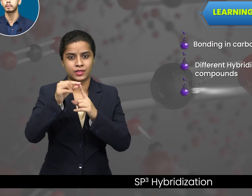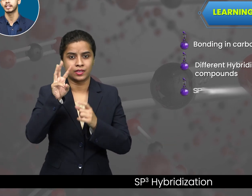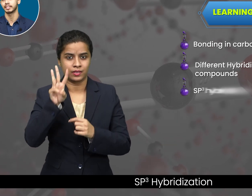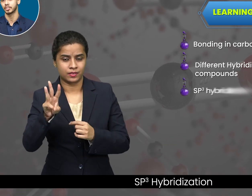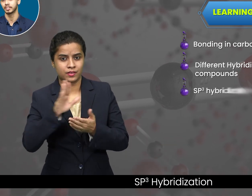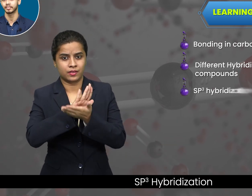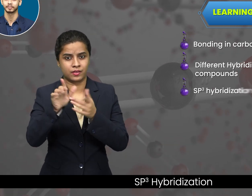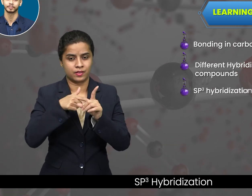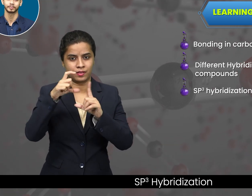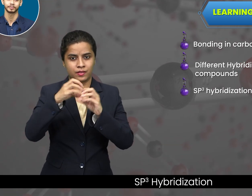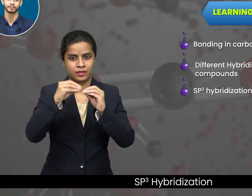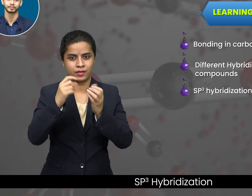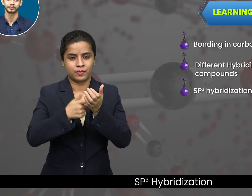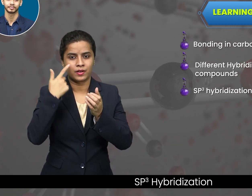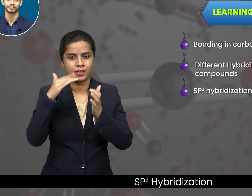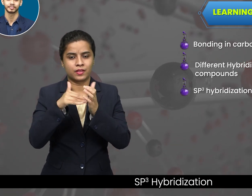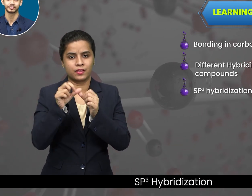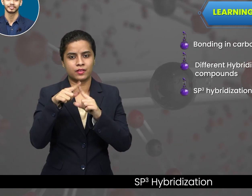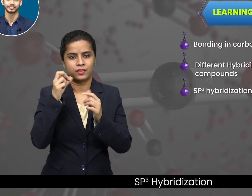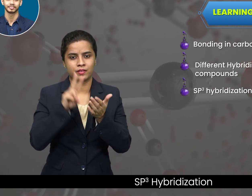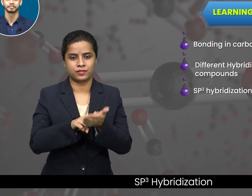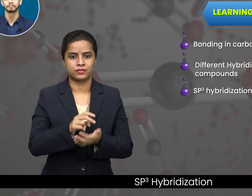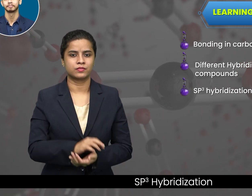sp3 hybridization,